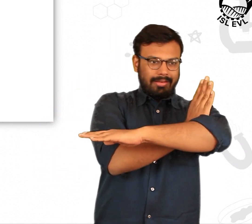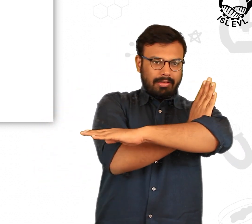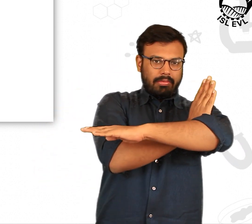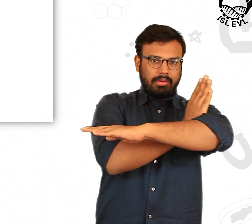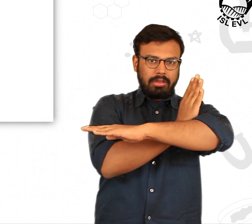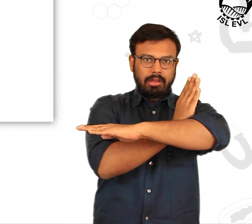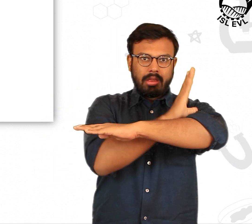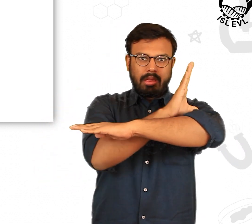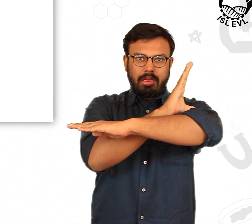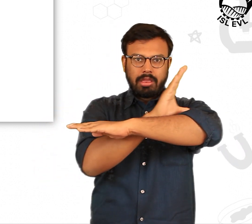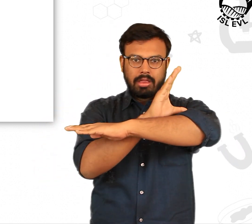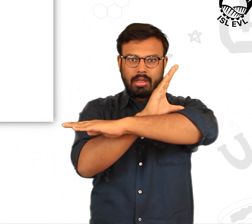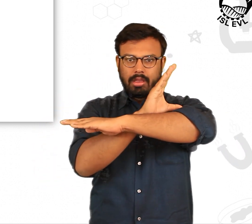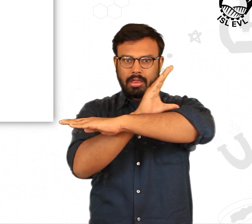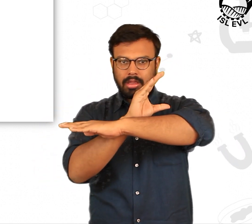9 parameters